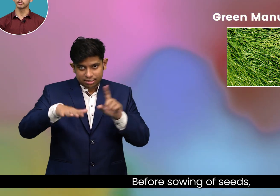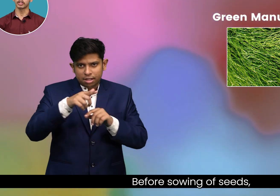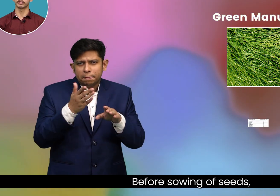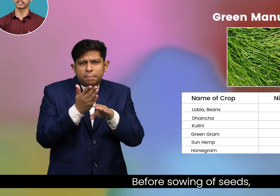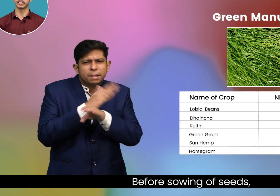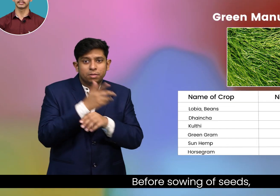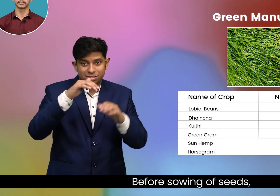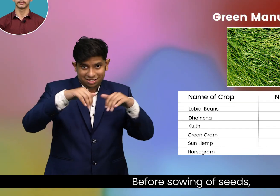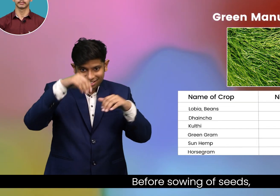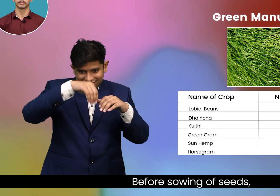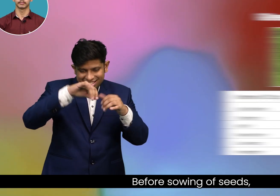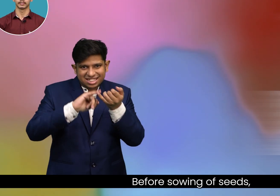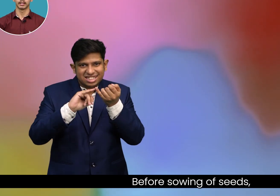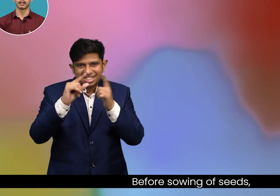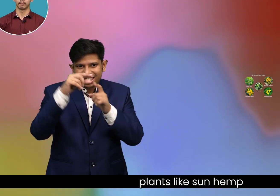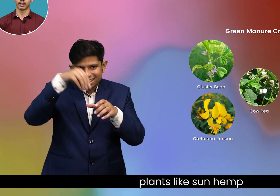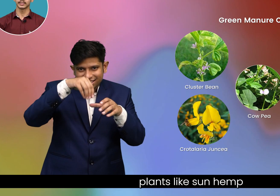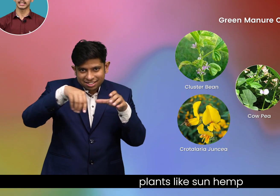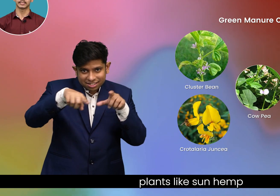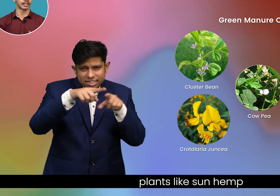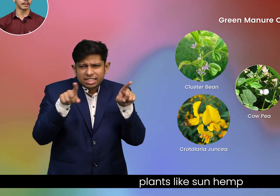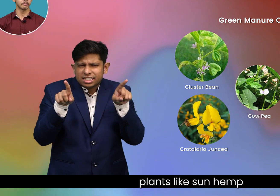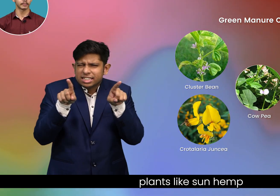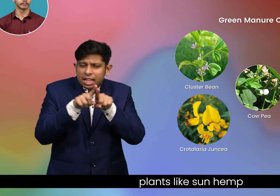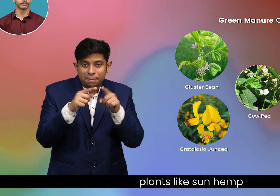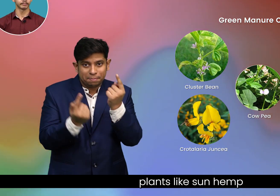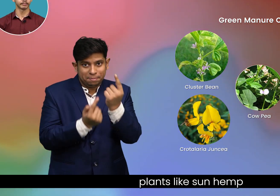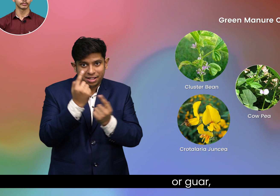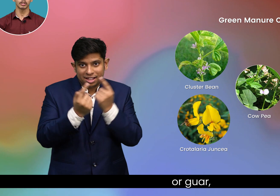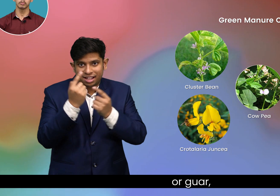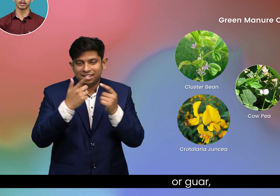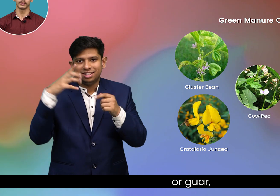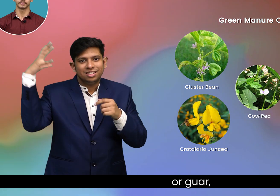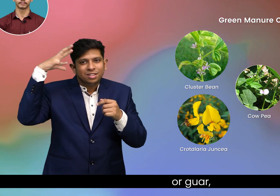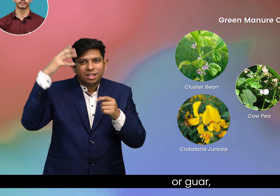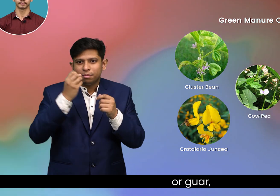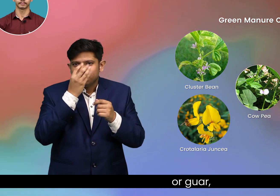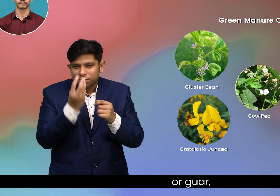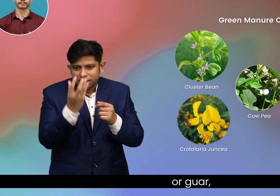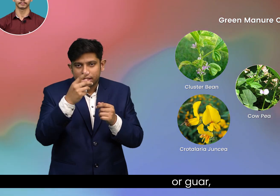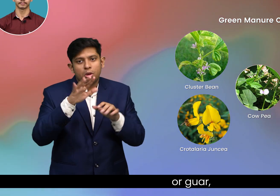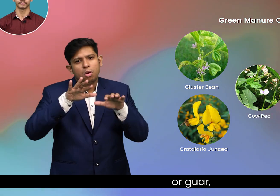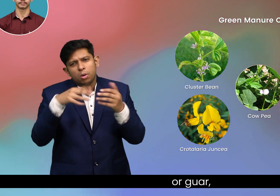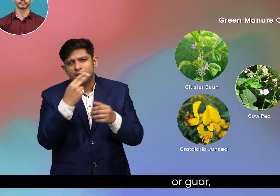Before sowing of seeds, plants like sun hemp or guar,